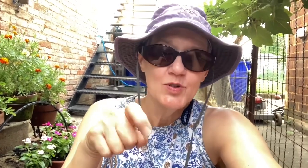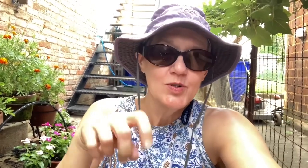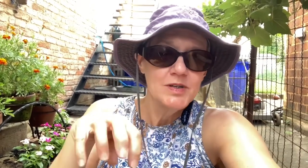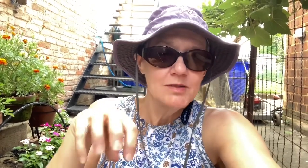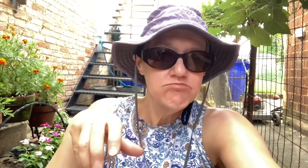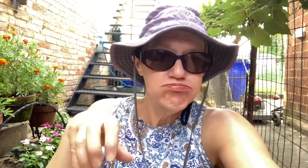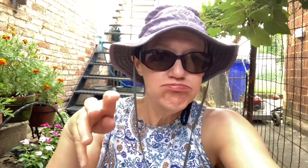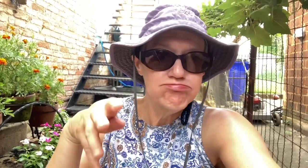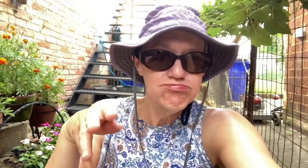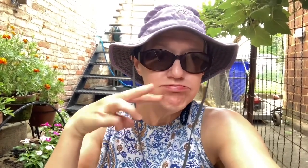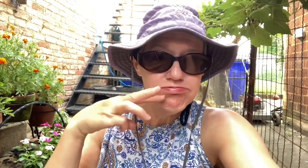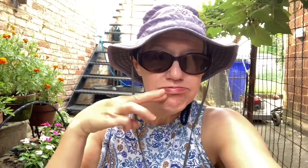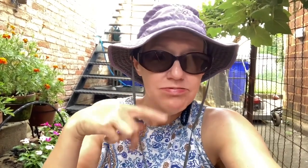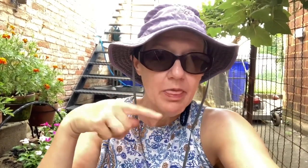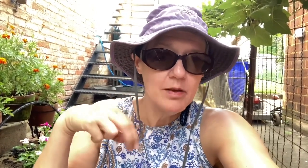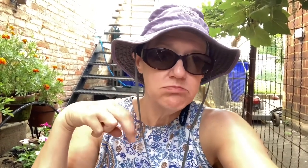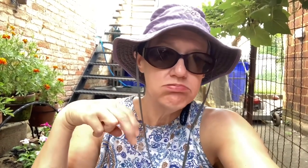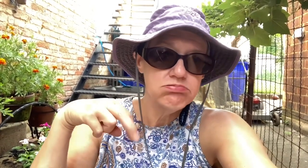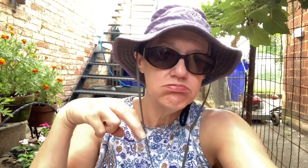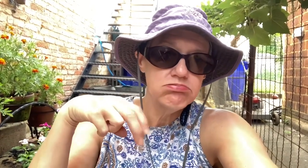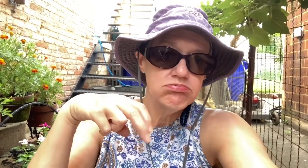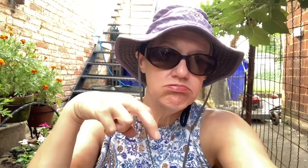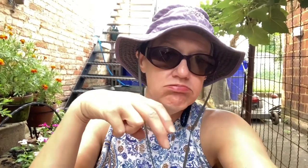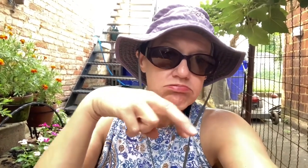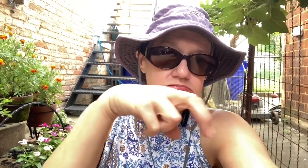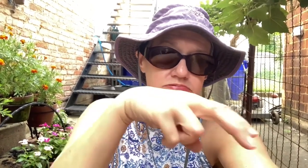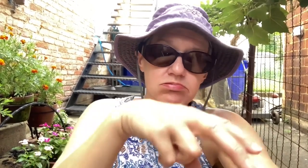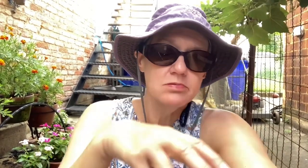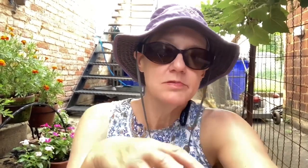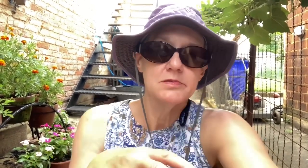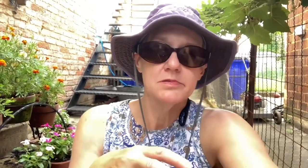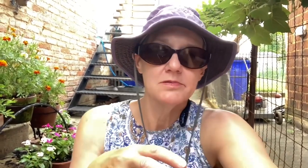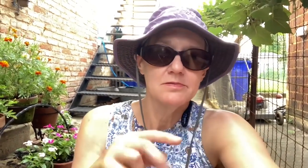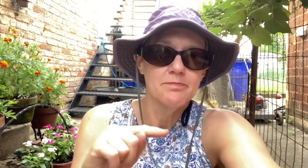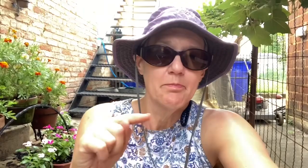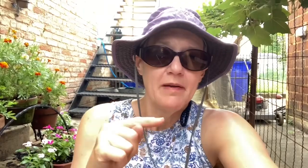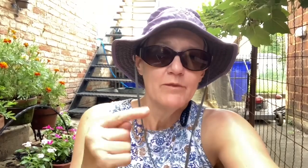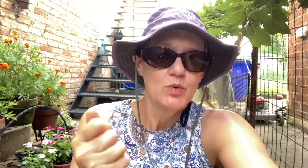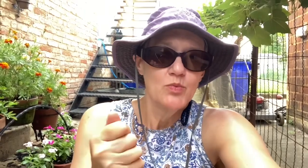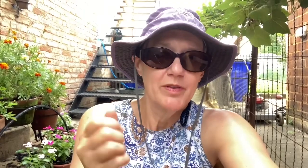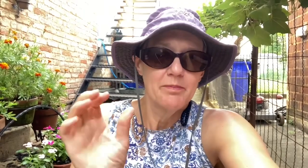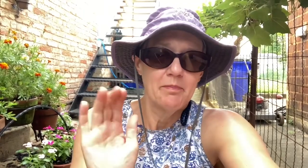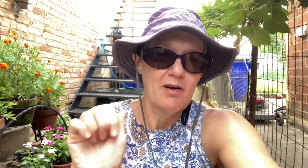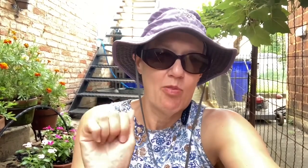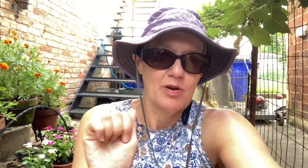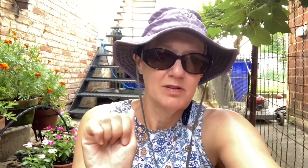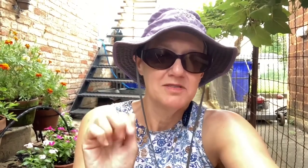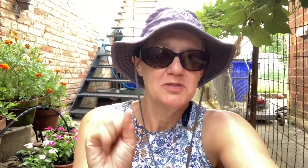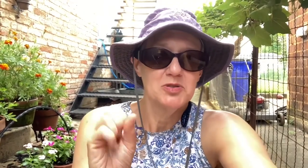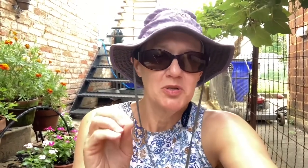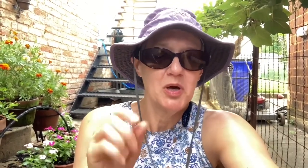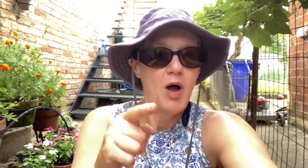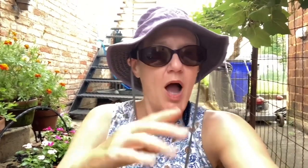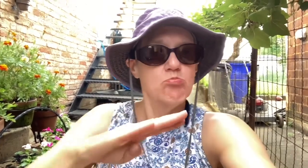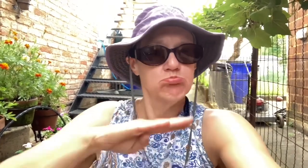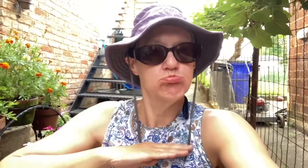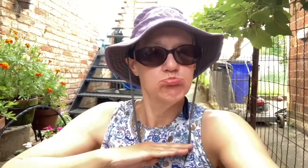But you have to hand carry water from the faucet, and that's just too hard on my arthritis.